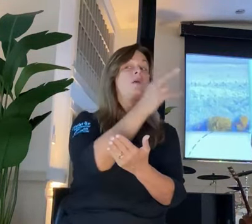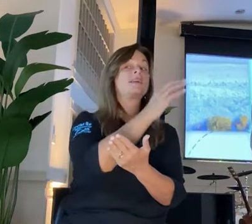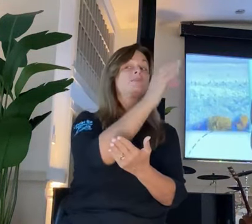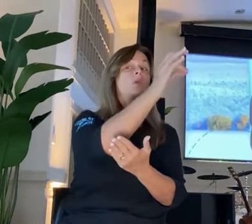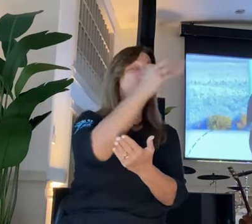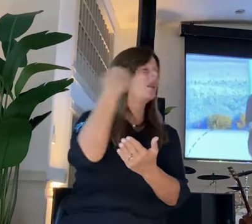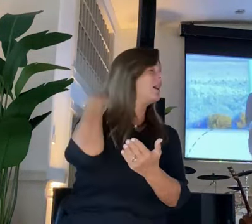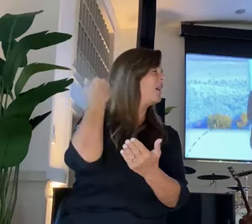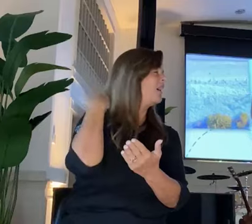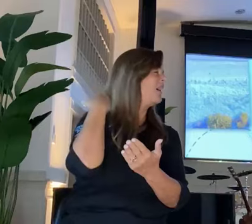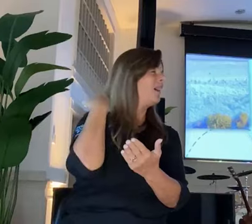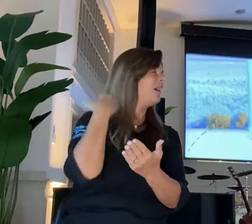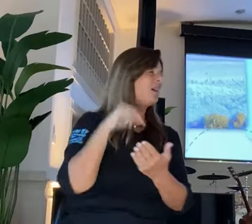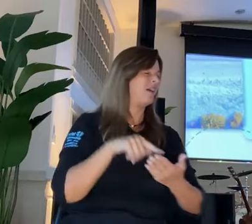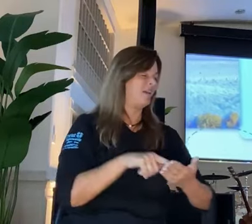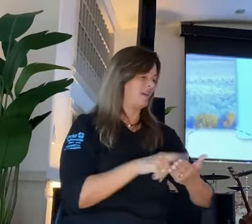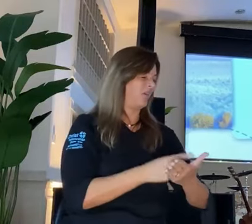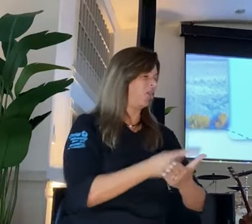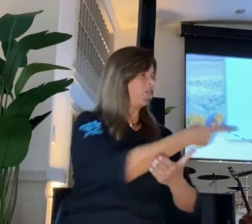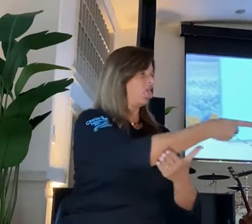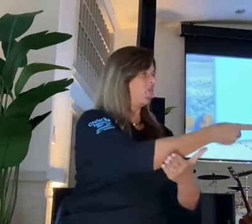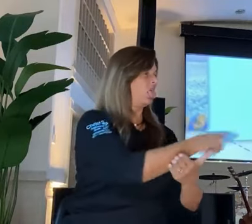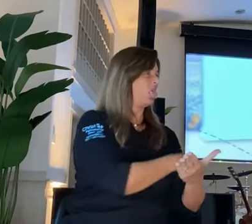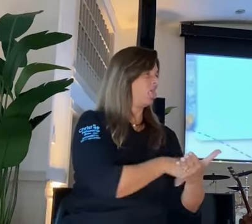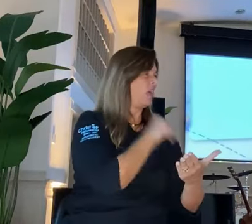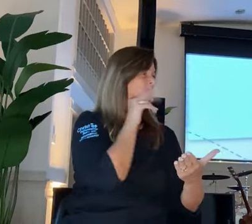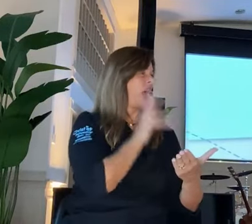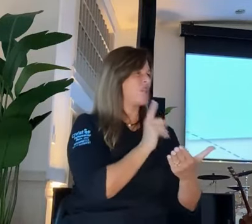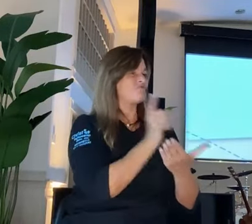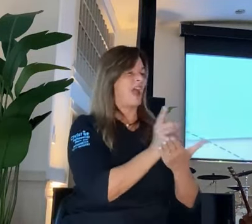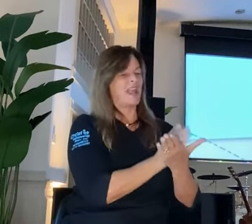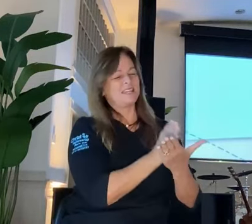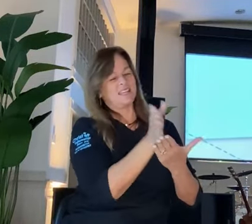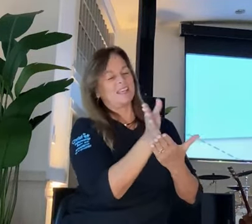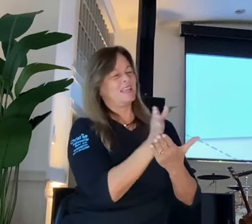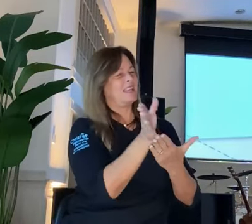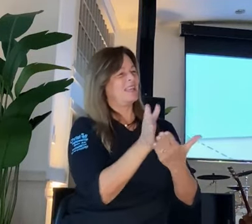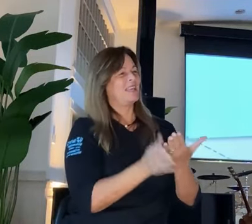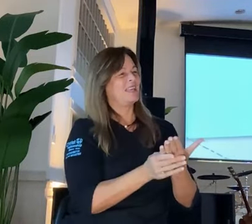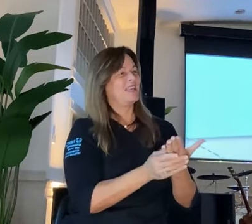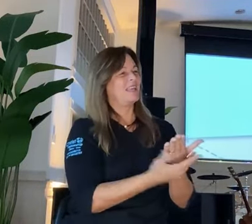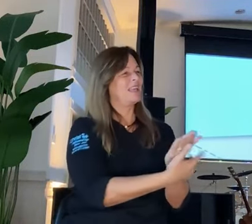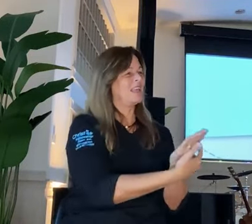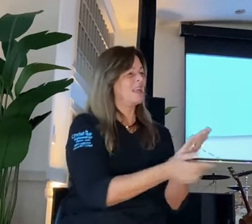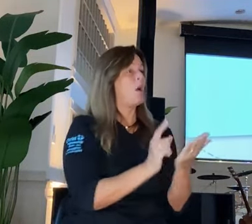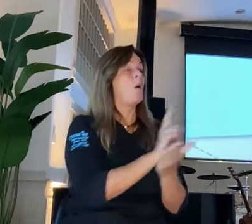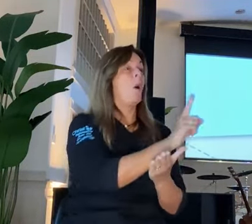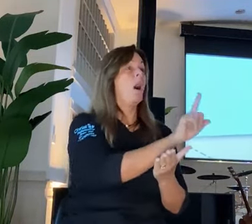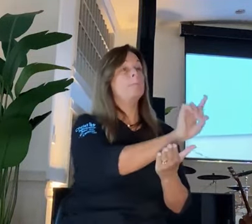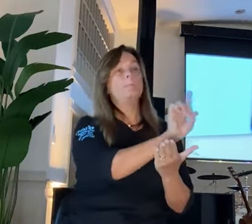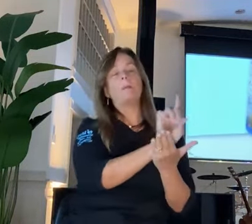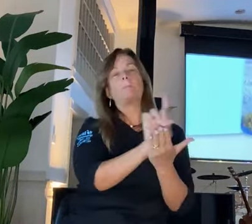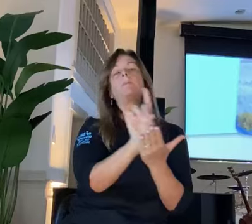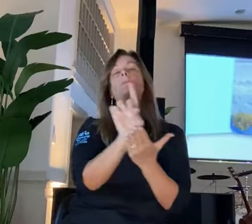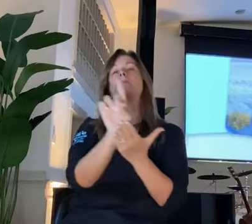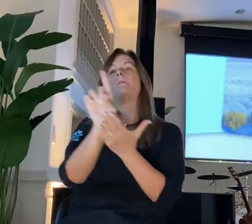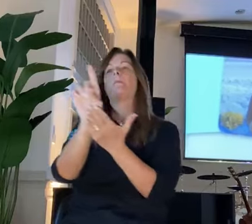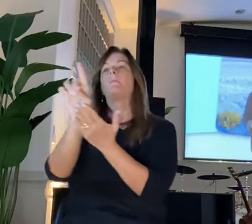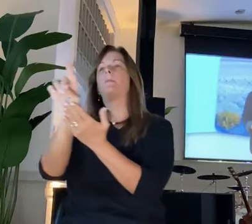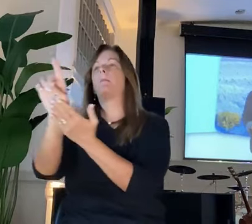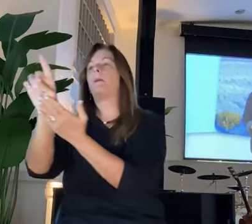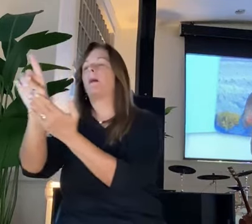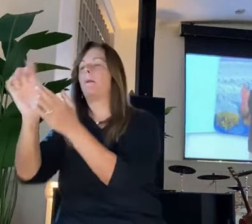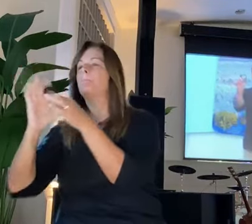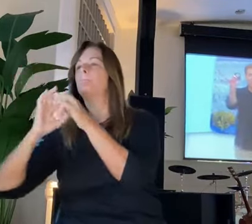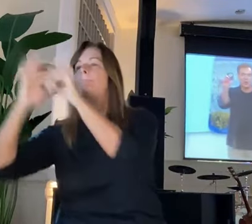a year or two later, you'll be way off. And you'll end up someplace you never wanted to go in your life or in your marriage or in your business or in your